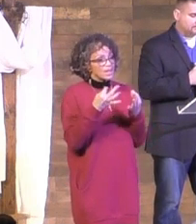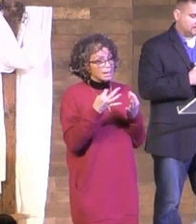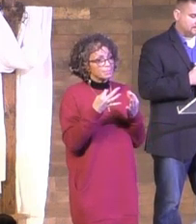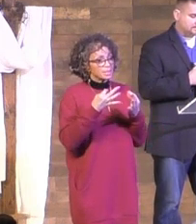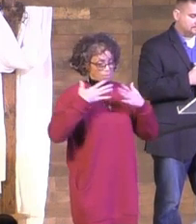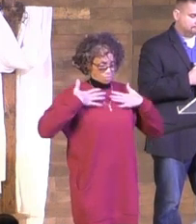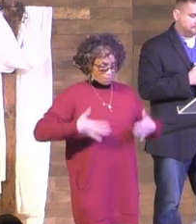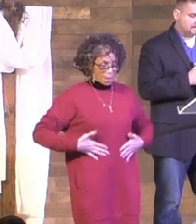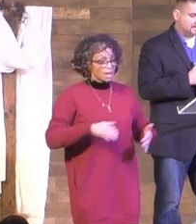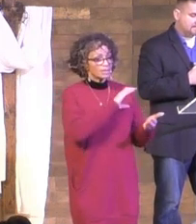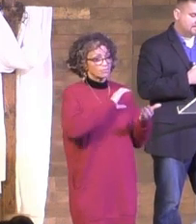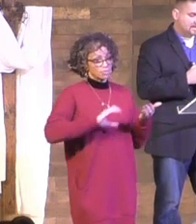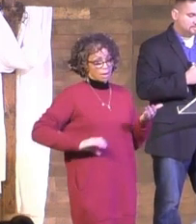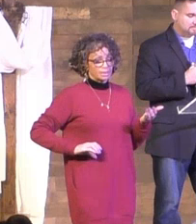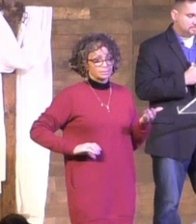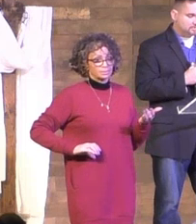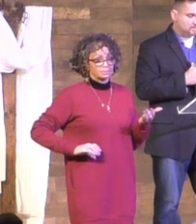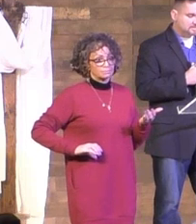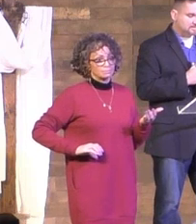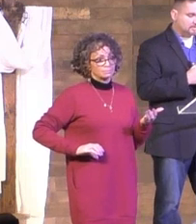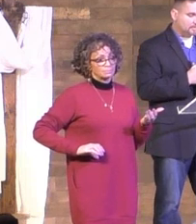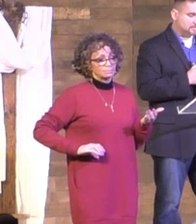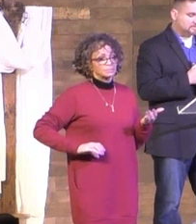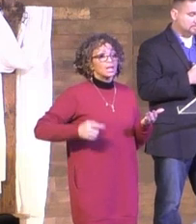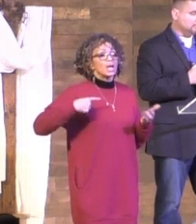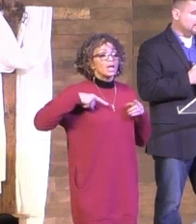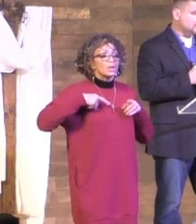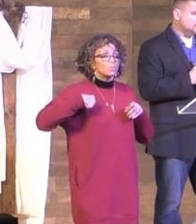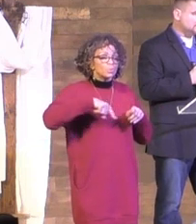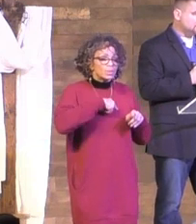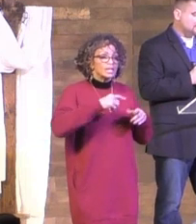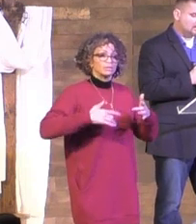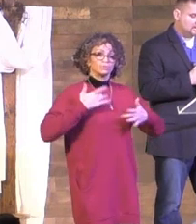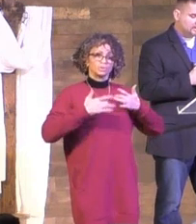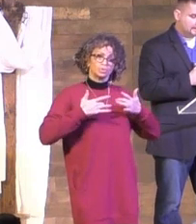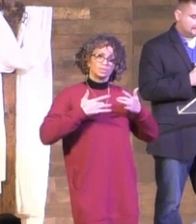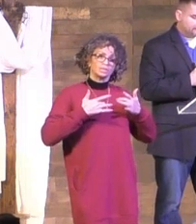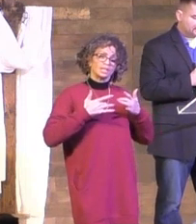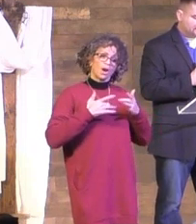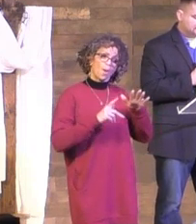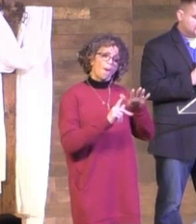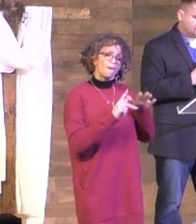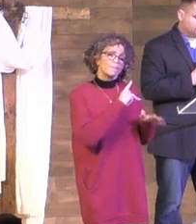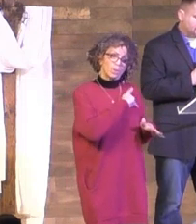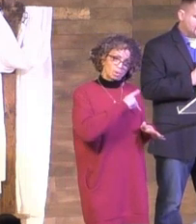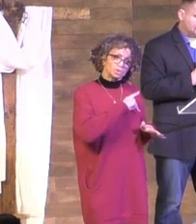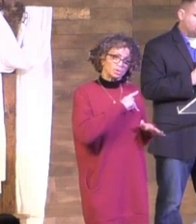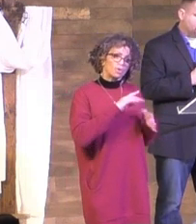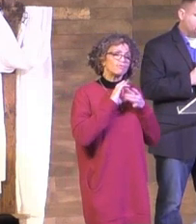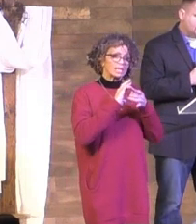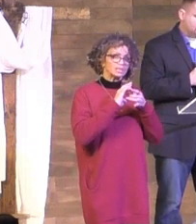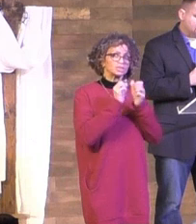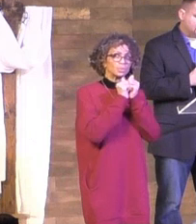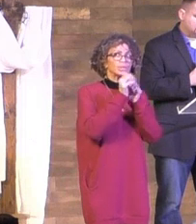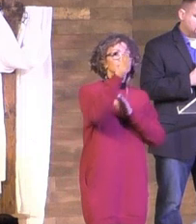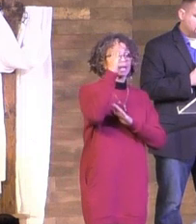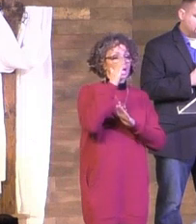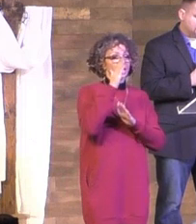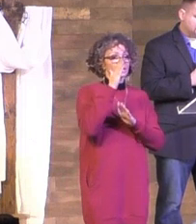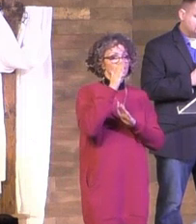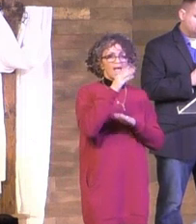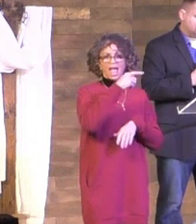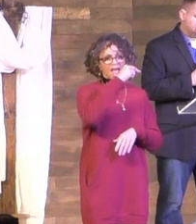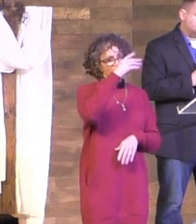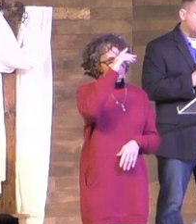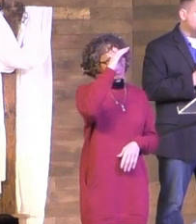of Christ. And even as we rejoice in our personal relationship with God, let us not forget our family relationship God